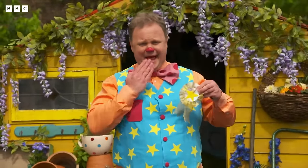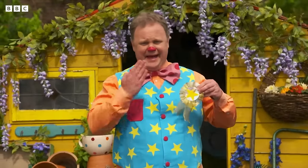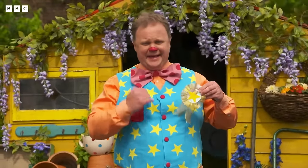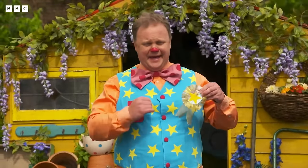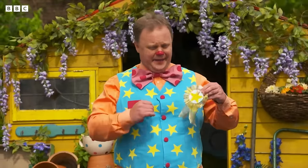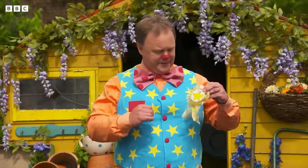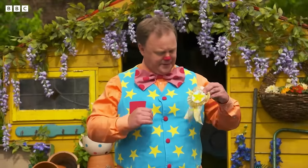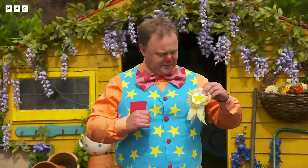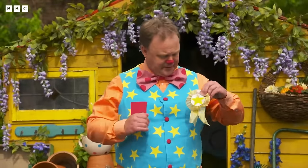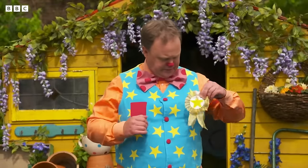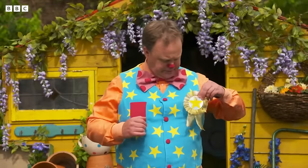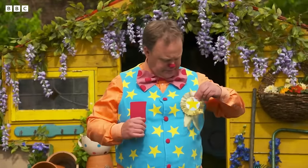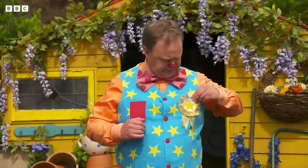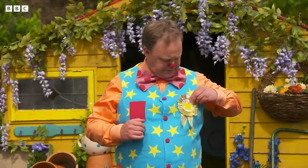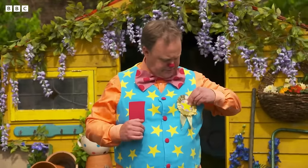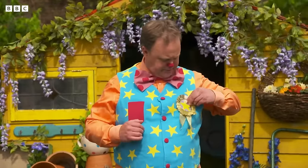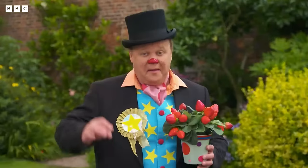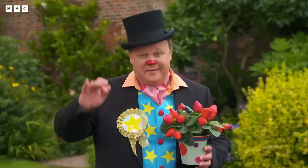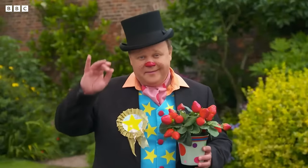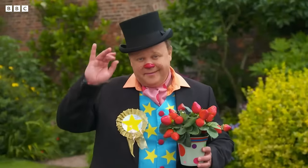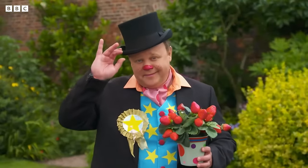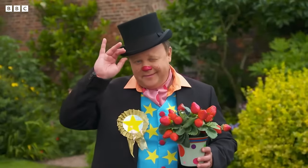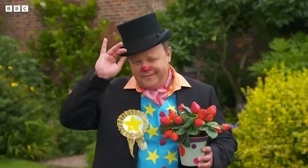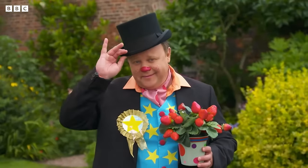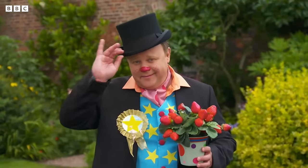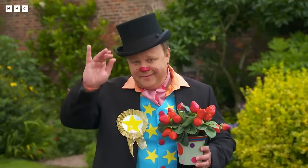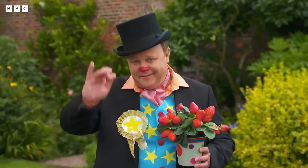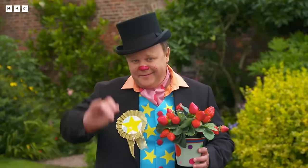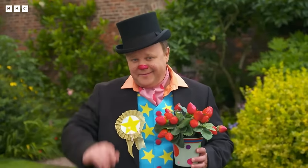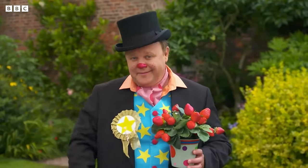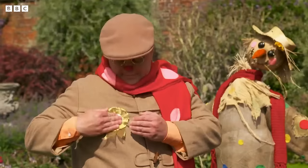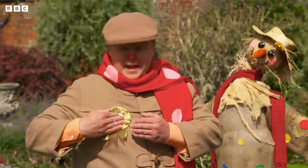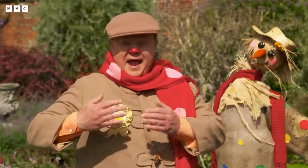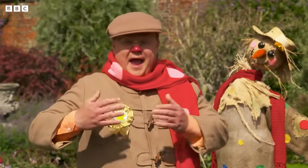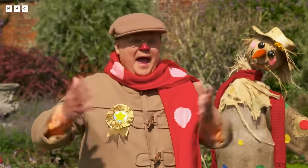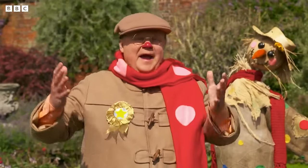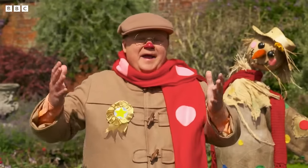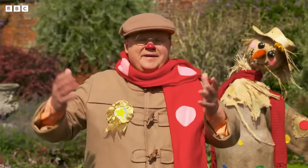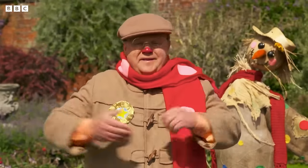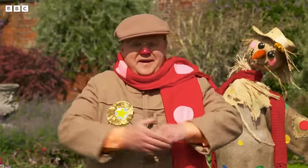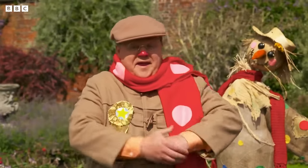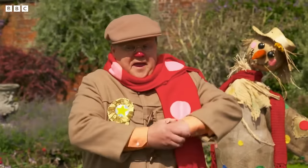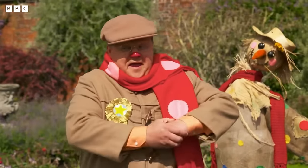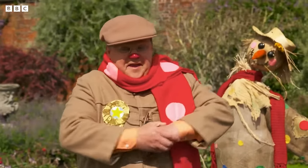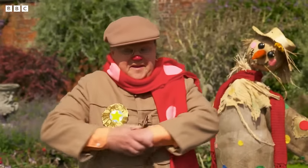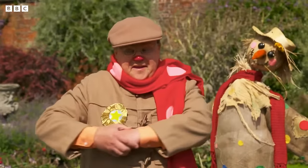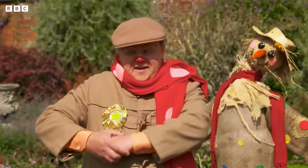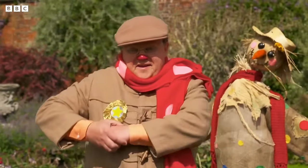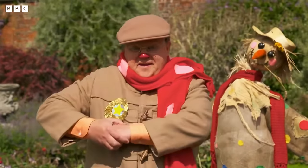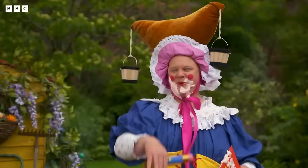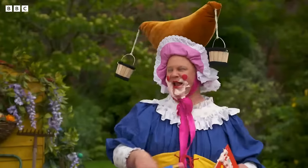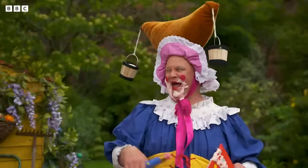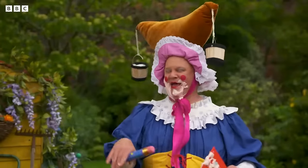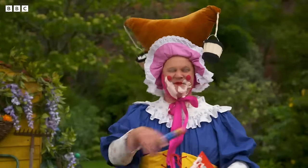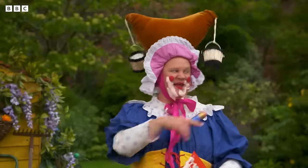thank you! Hooray! Well done, everyone! You're a brilliant judge. Oh, well, I